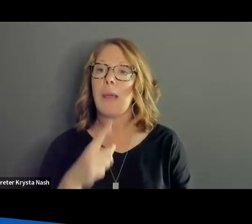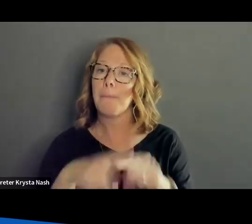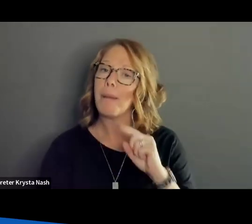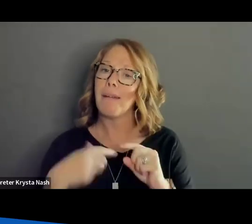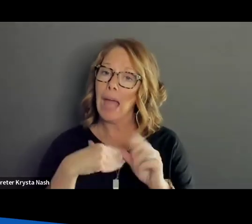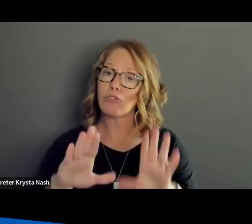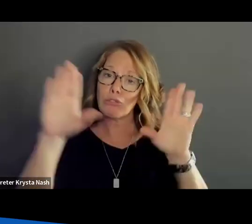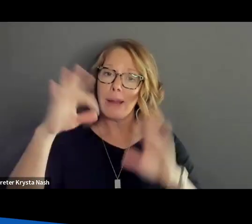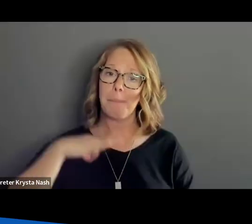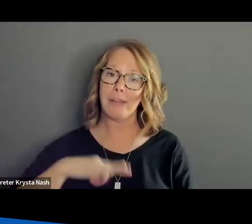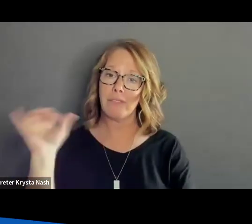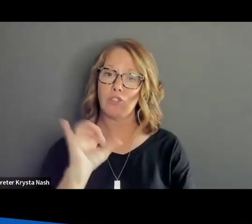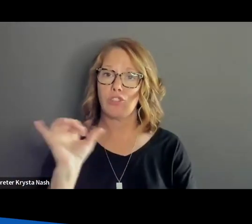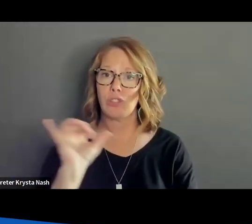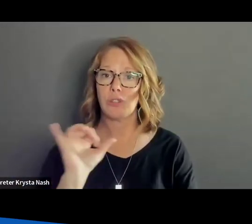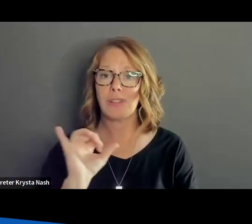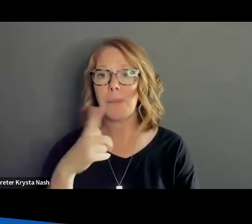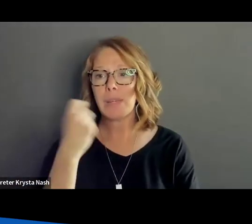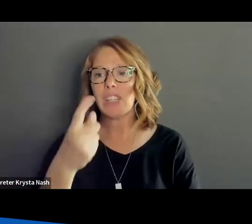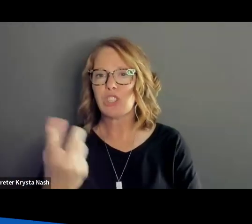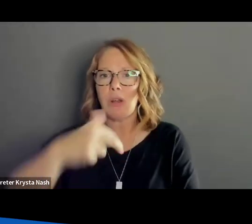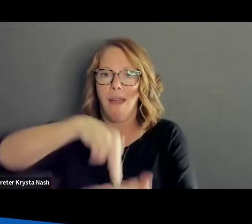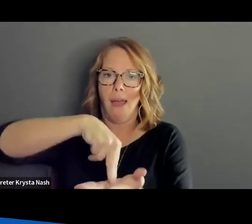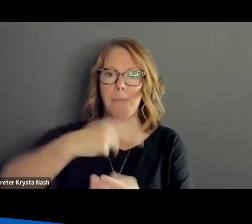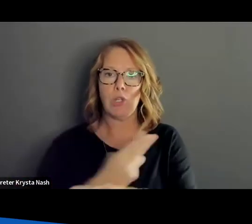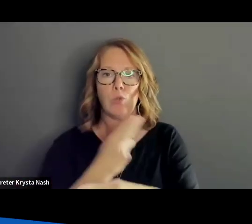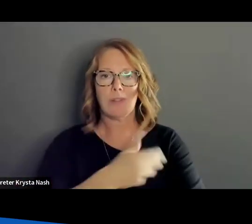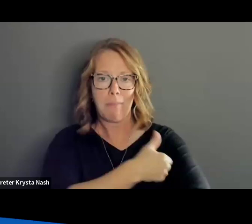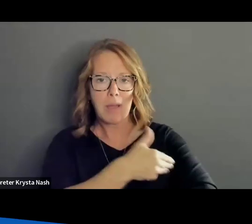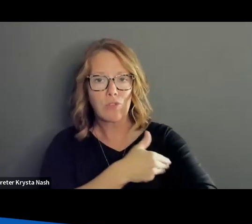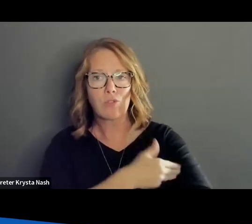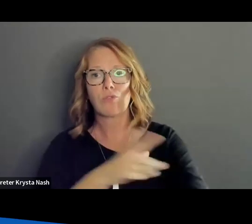wonderful benefits to it because you're up and you're using those muscles. It